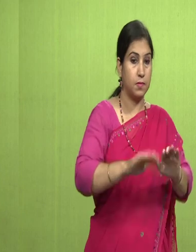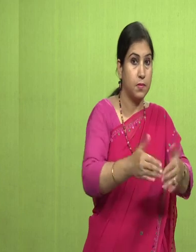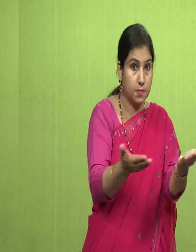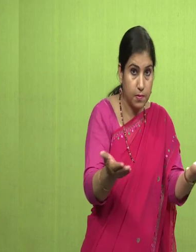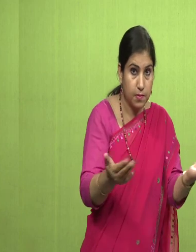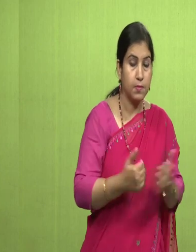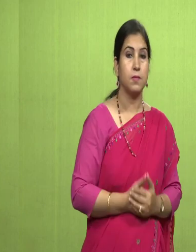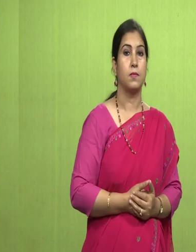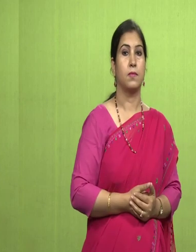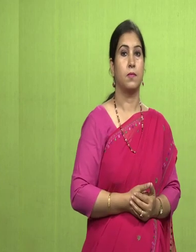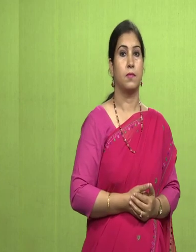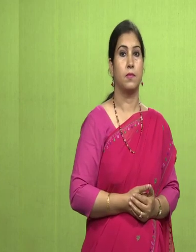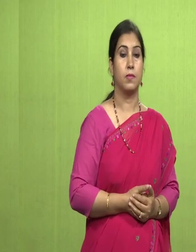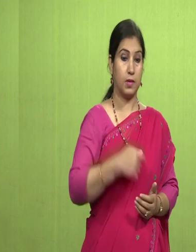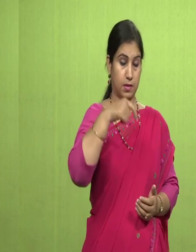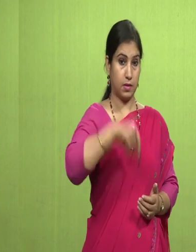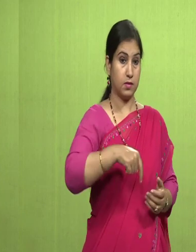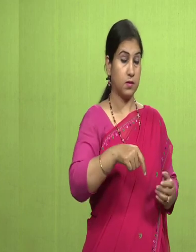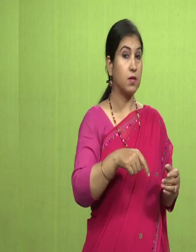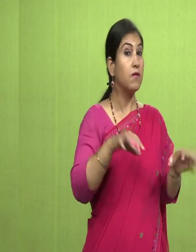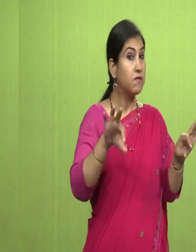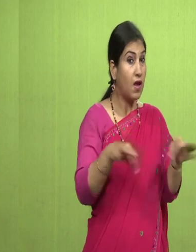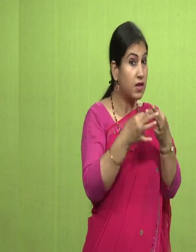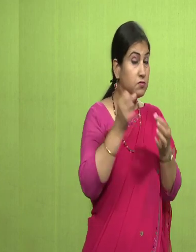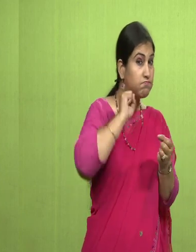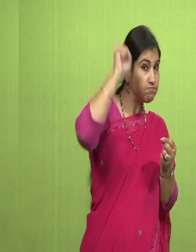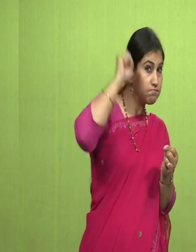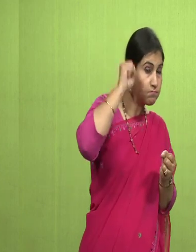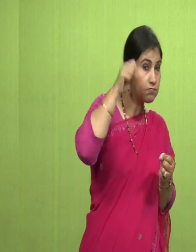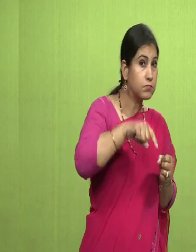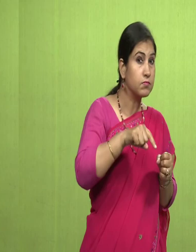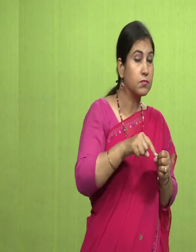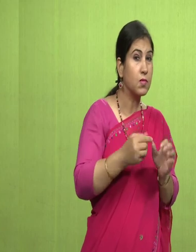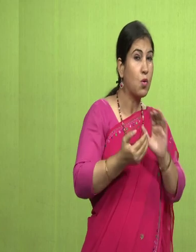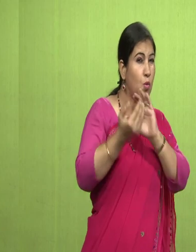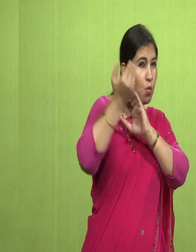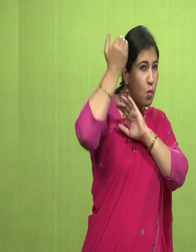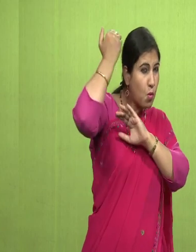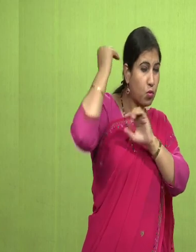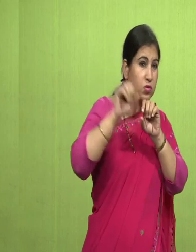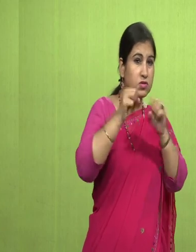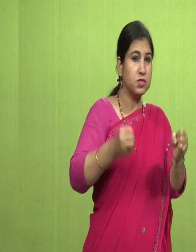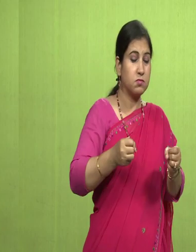Learners, during the French Revolution, the old system of